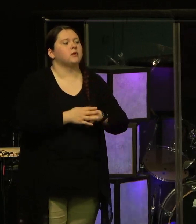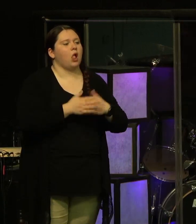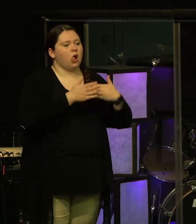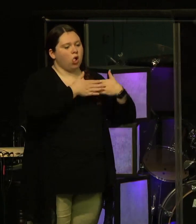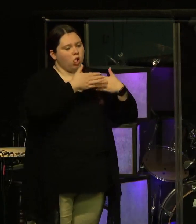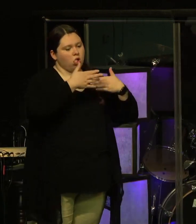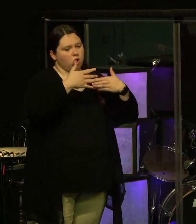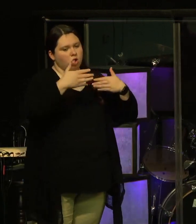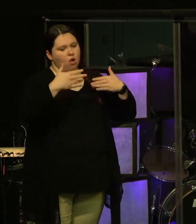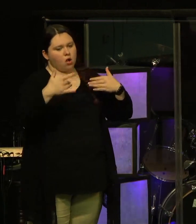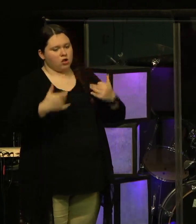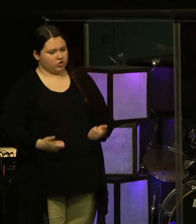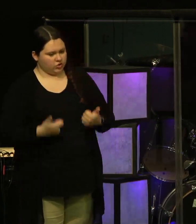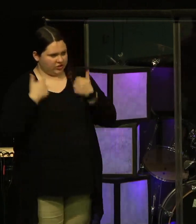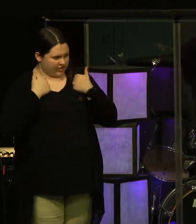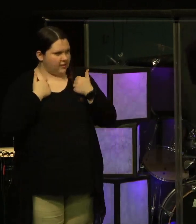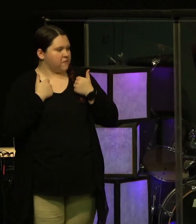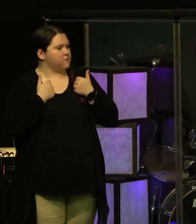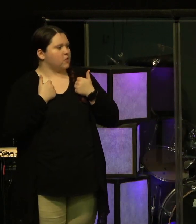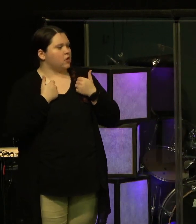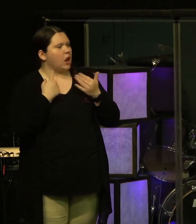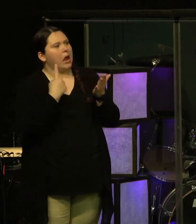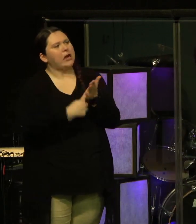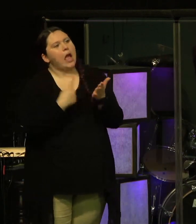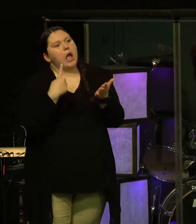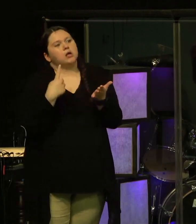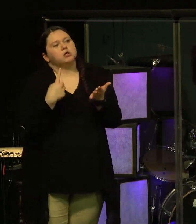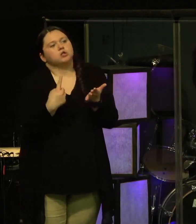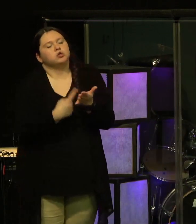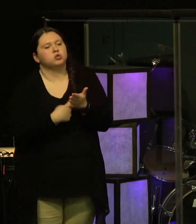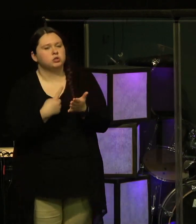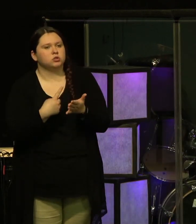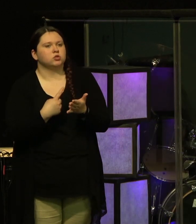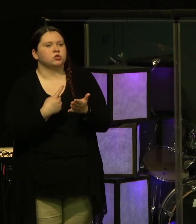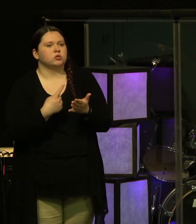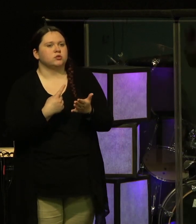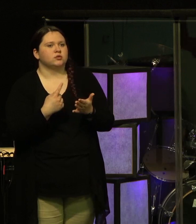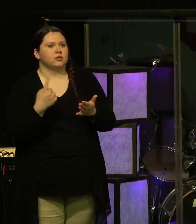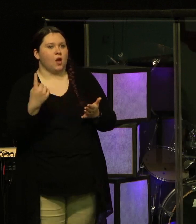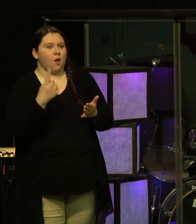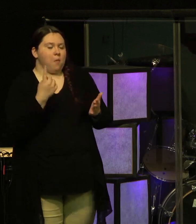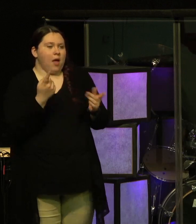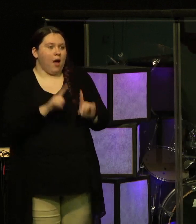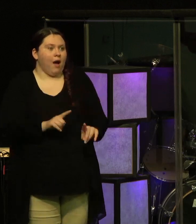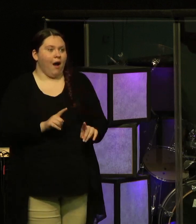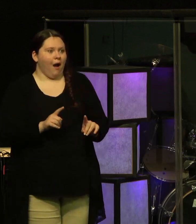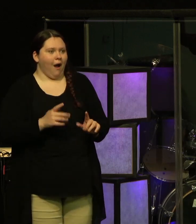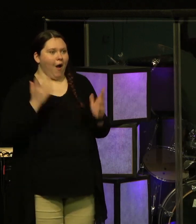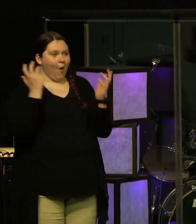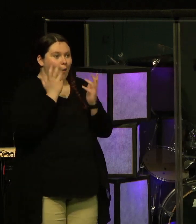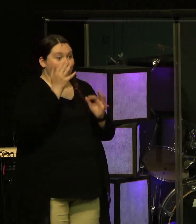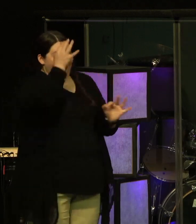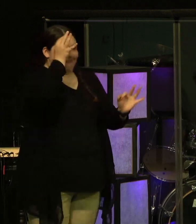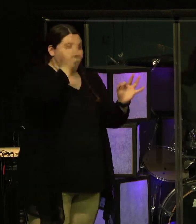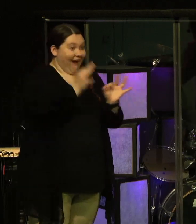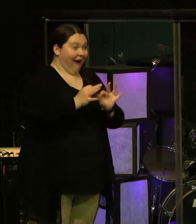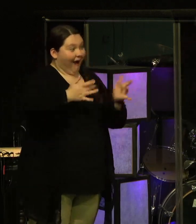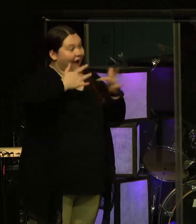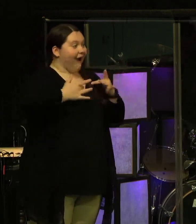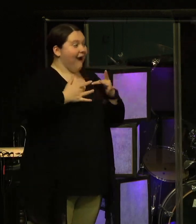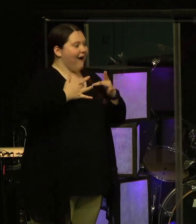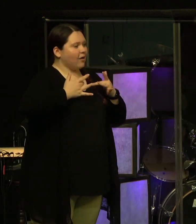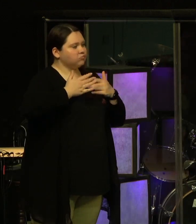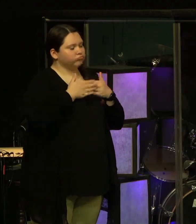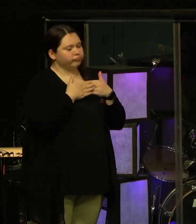your Christian life, occasionally you might just have some shining moment where you have some faith, but then the rest of the